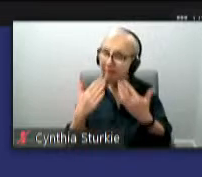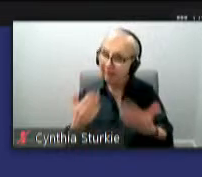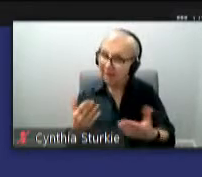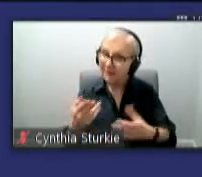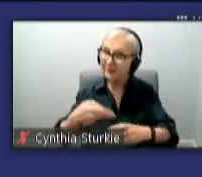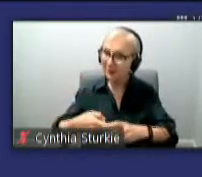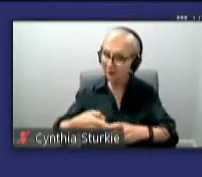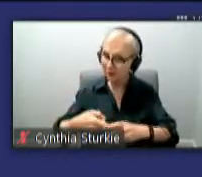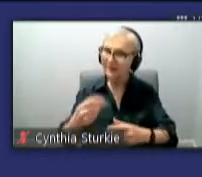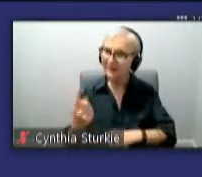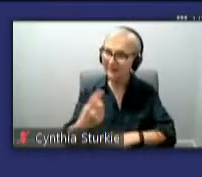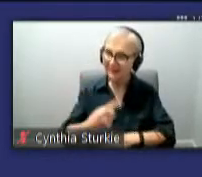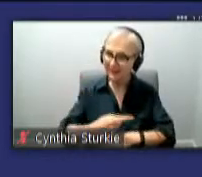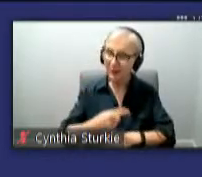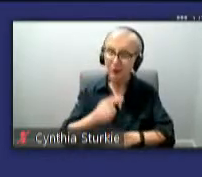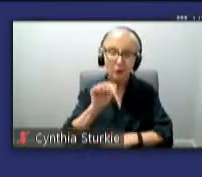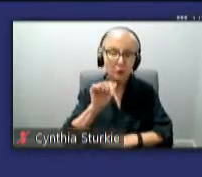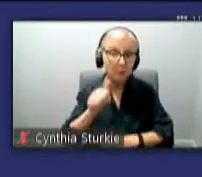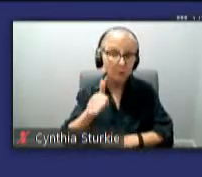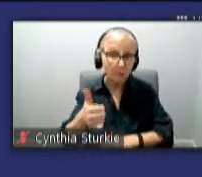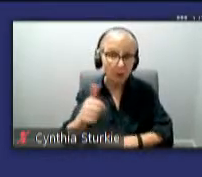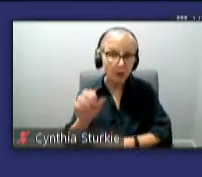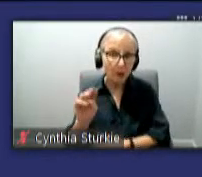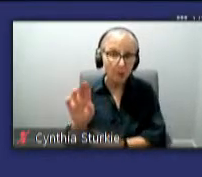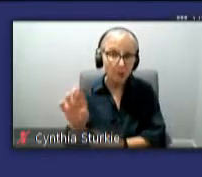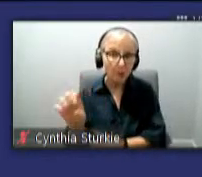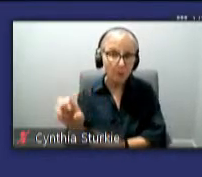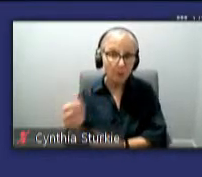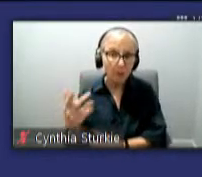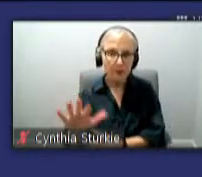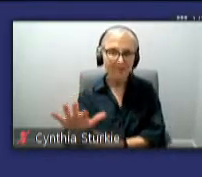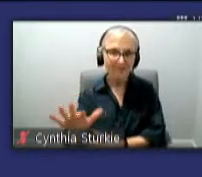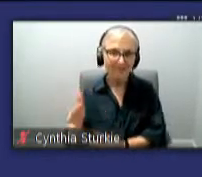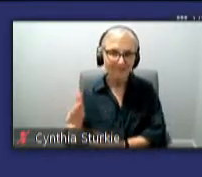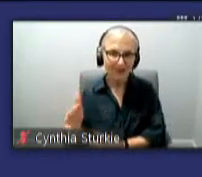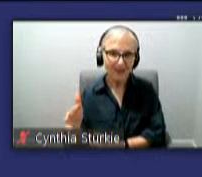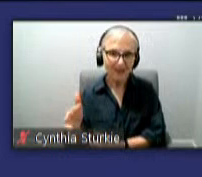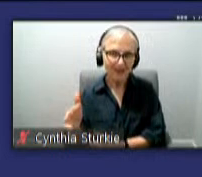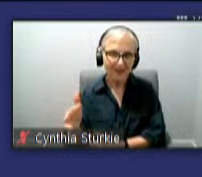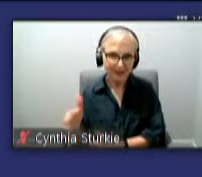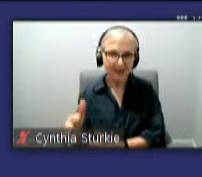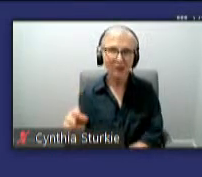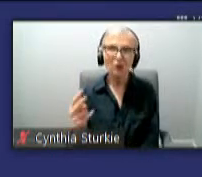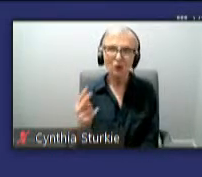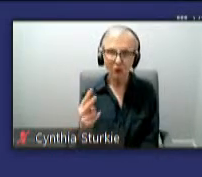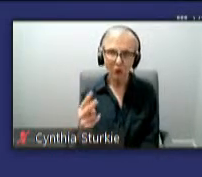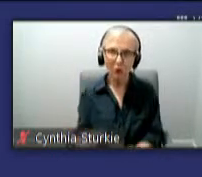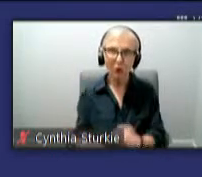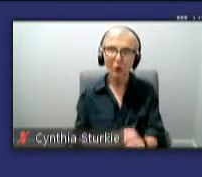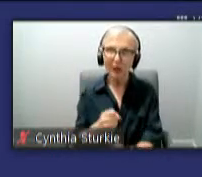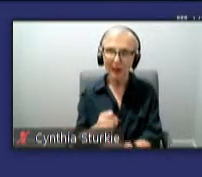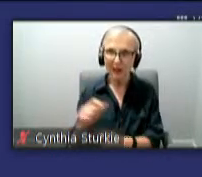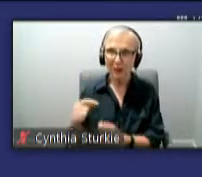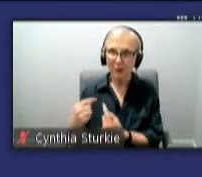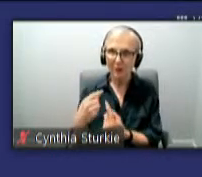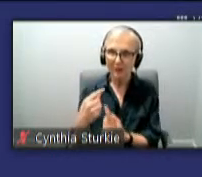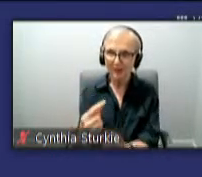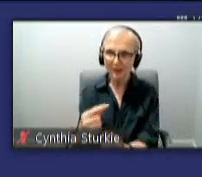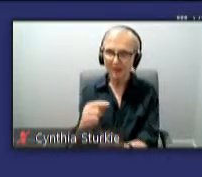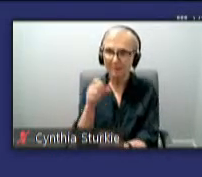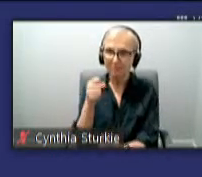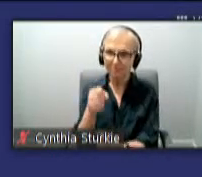today. You know, tomorrow, March 5th, marks 2 years since the novel and deadly coronavirus was detected in our